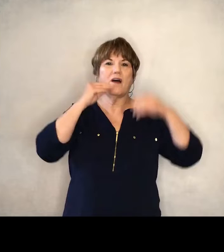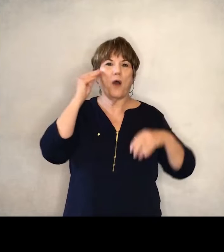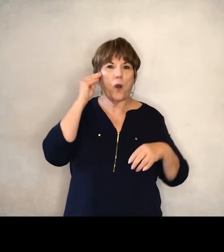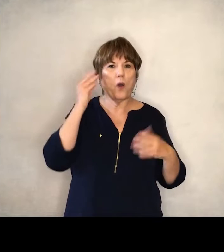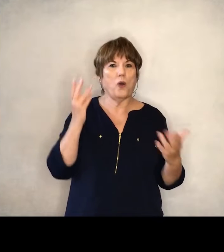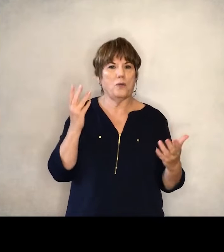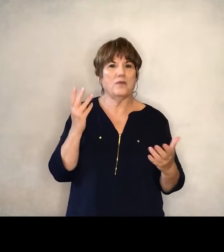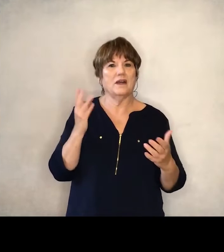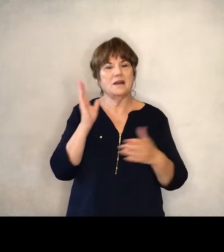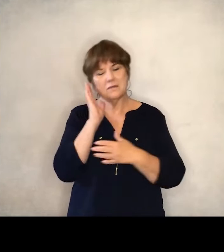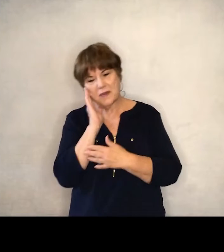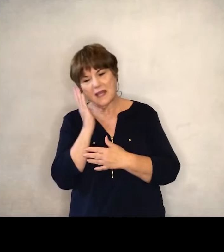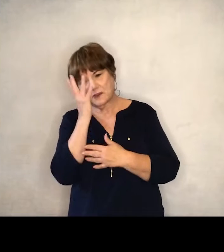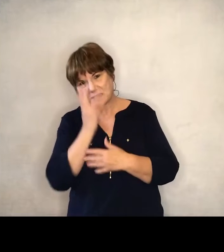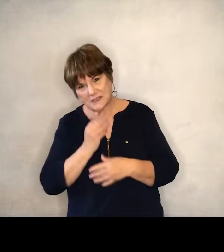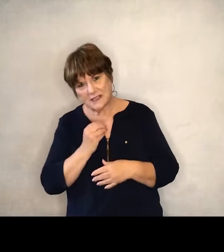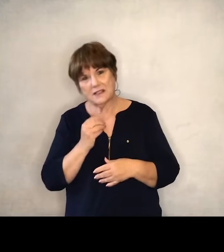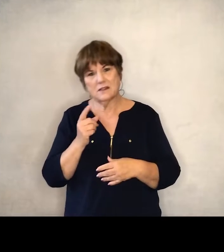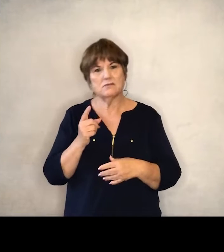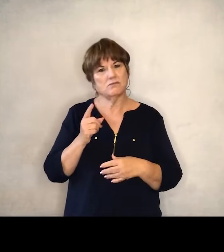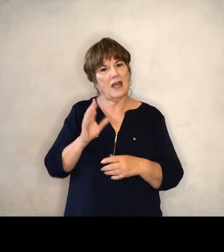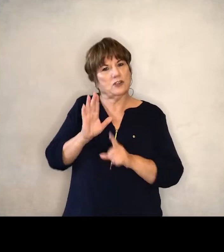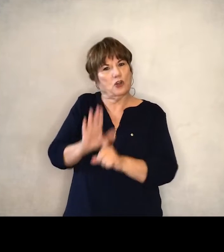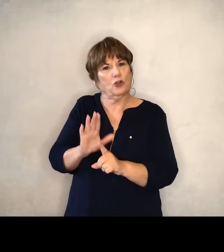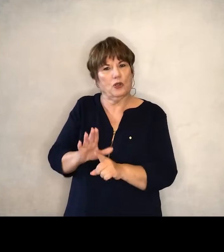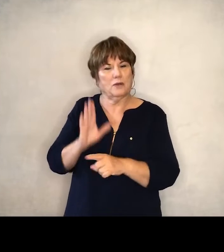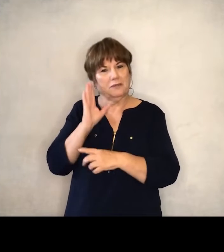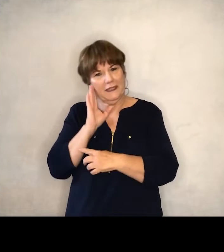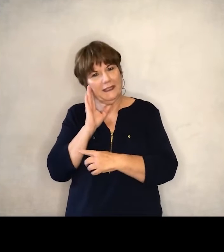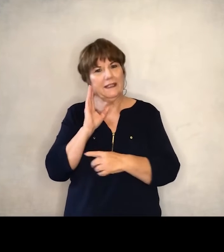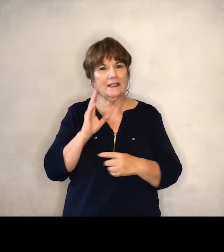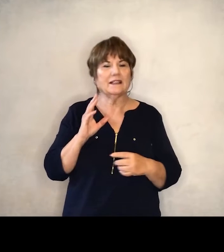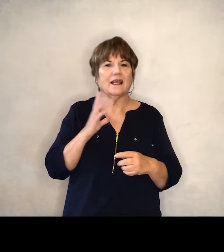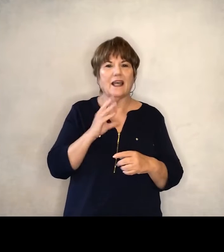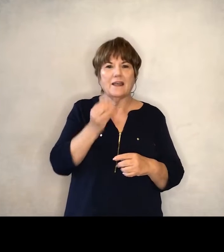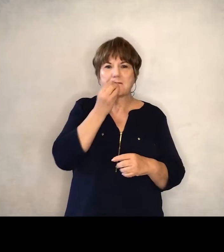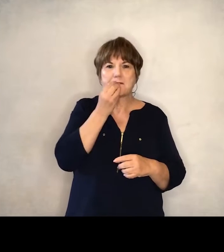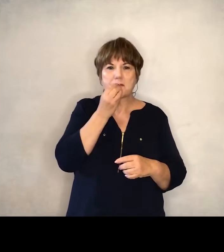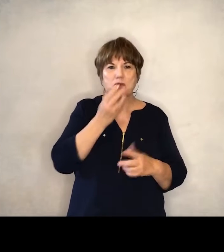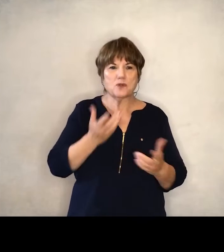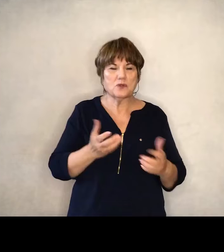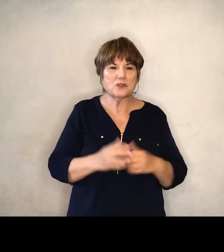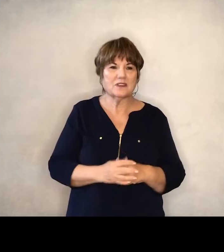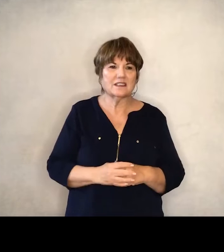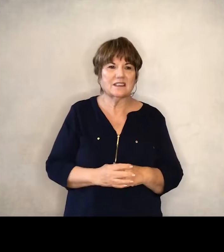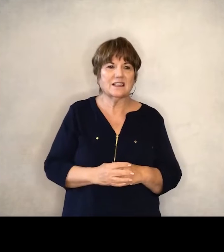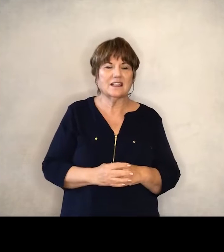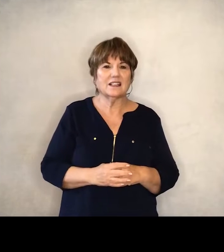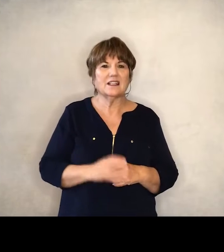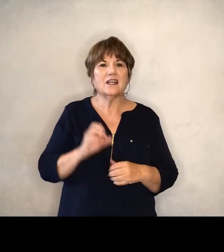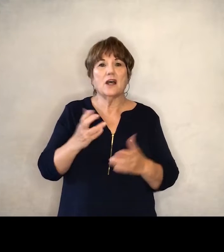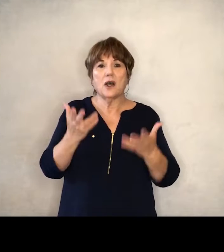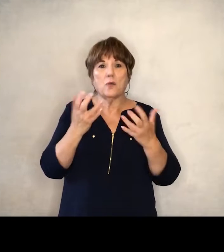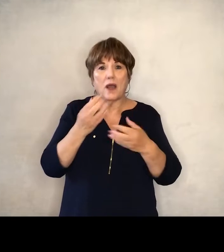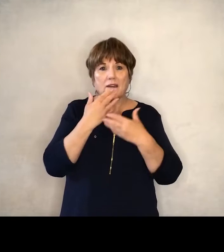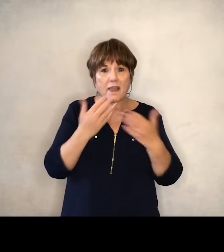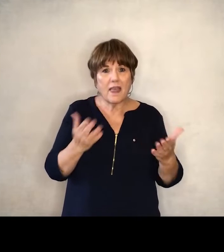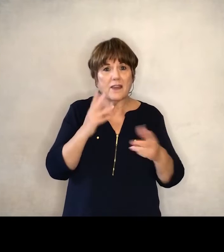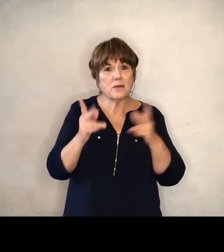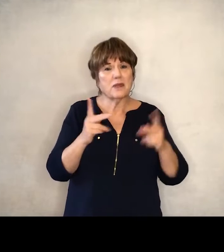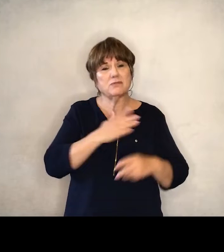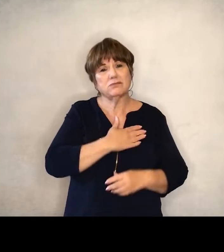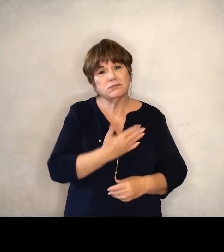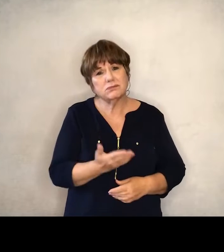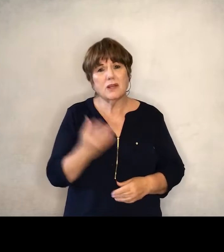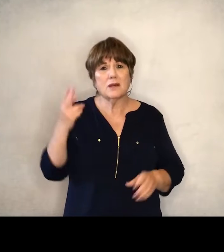sleep on that she can call her own, and food to eat. She wants to thank those who were so generous and participated